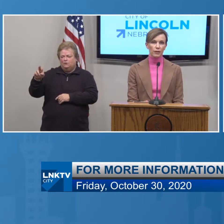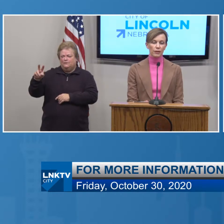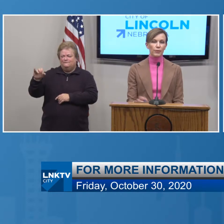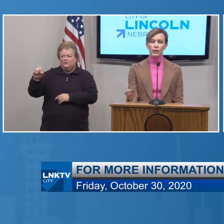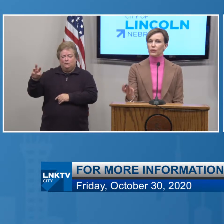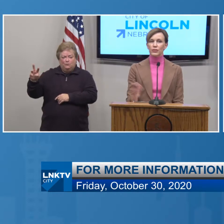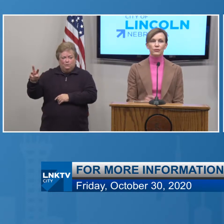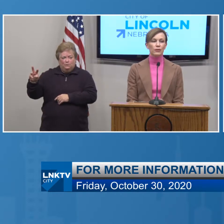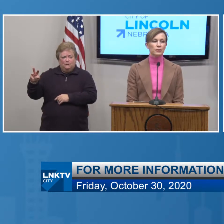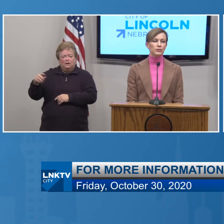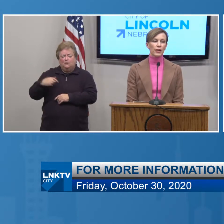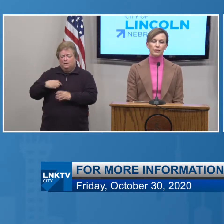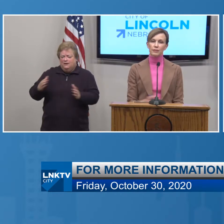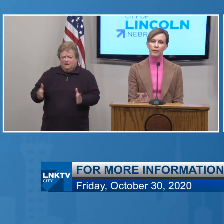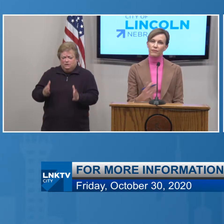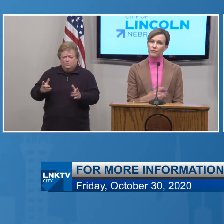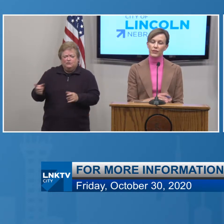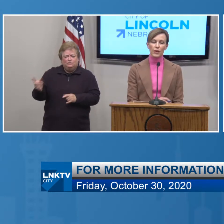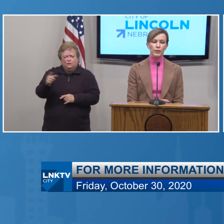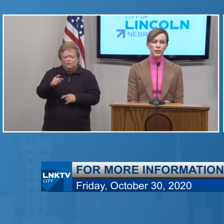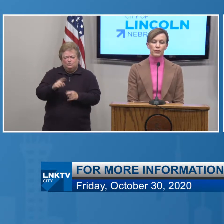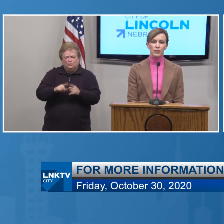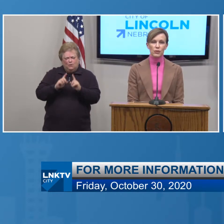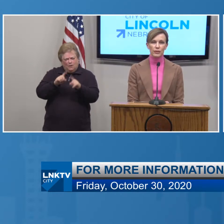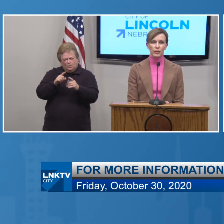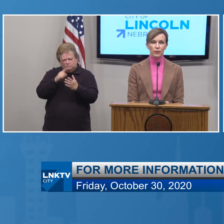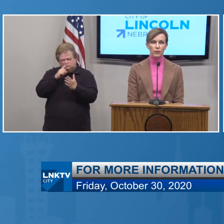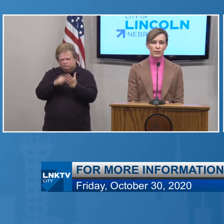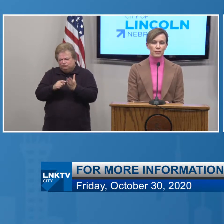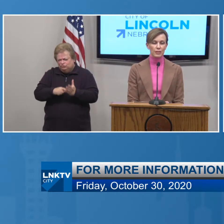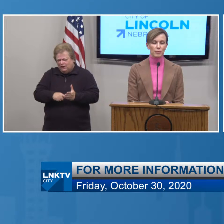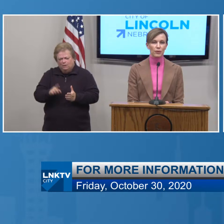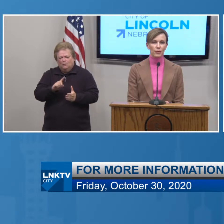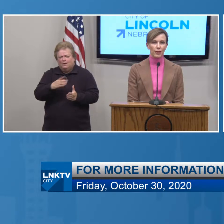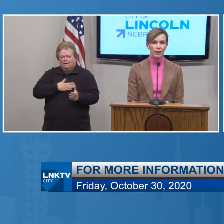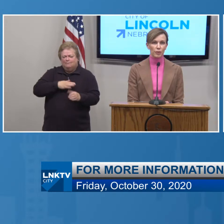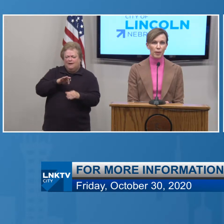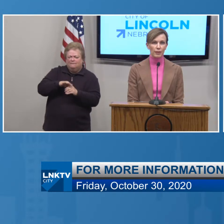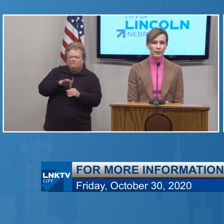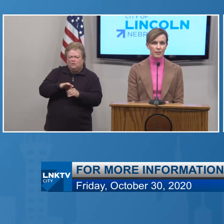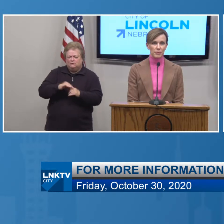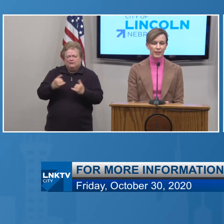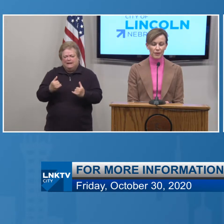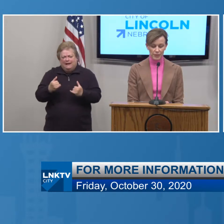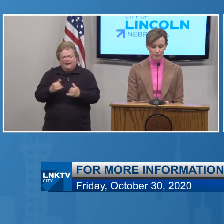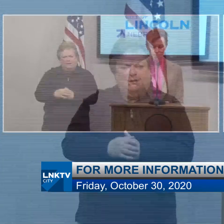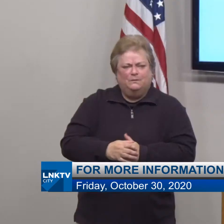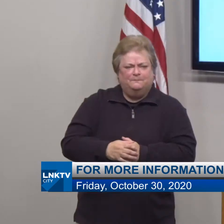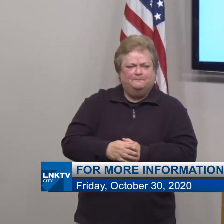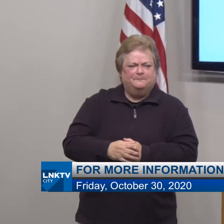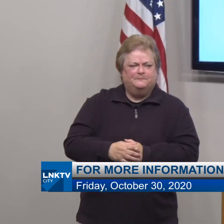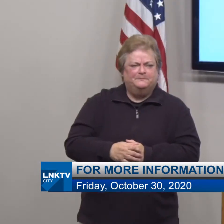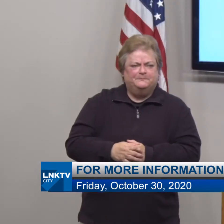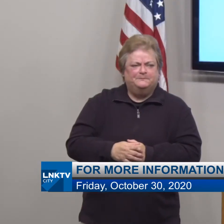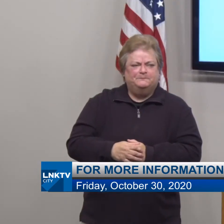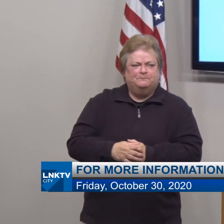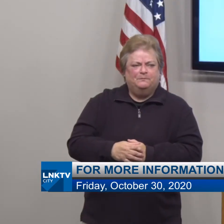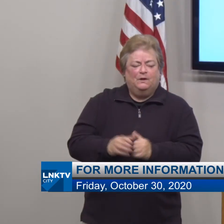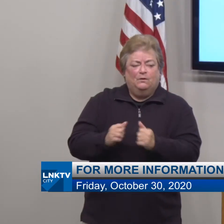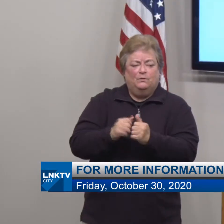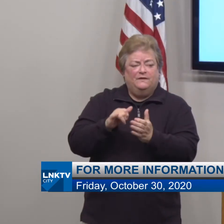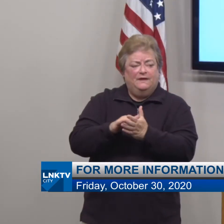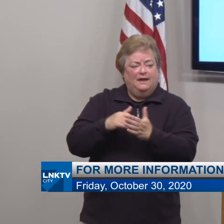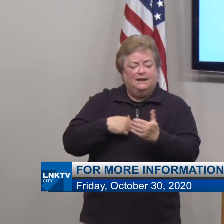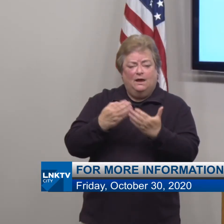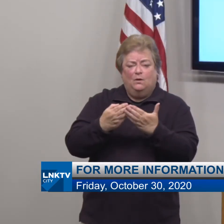votercheck.necvr.ne.gov/voterview. And we encourage you all to do that to feel that reassurance, knowing that your voice has been heard and your ballot has been counted. And with that,